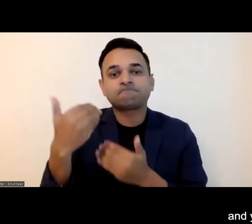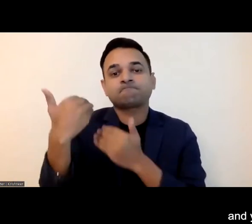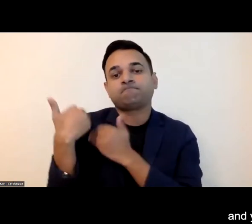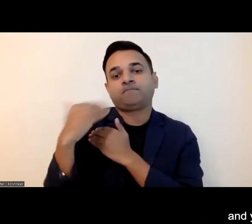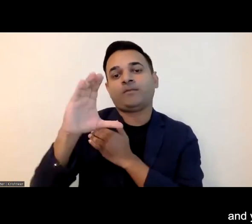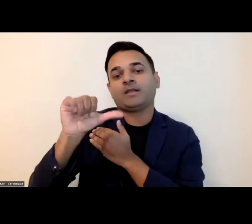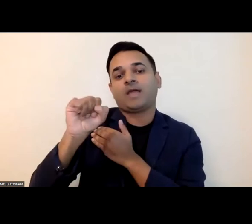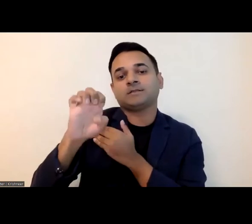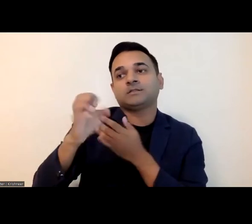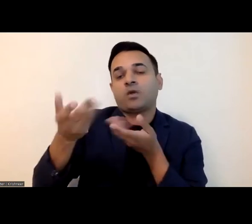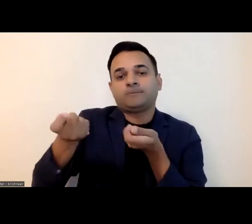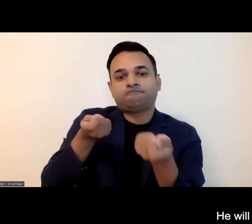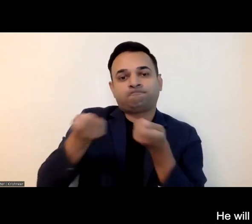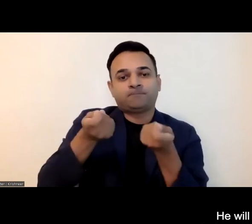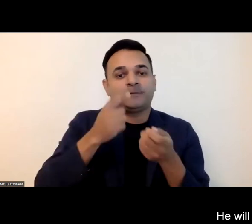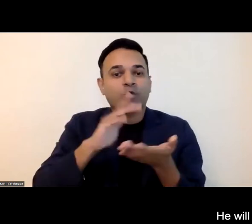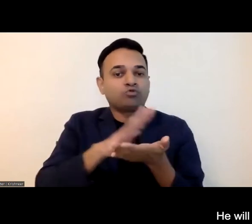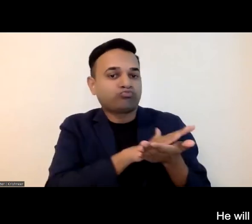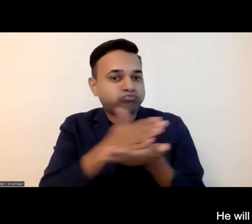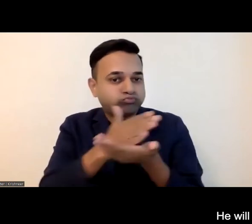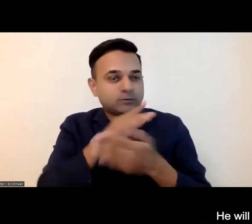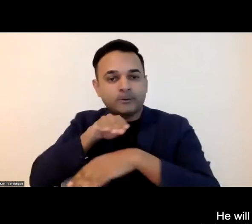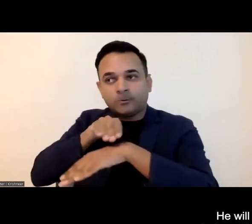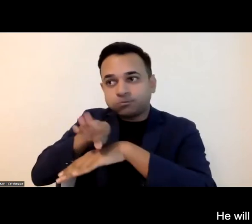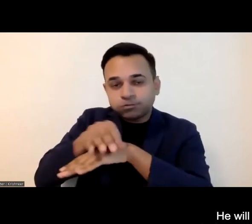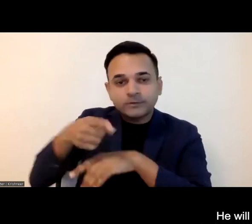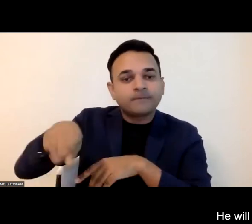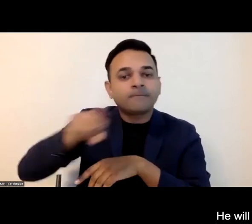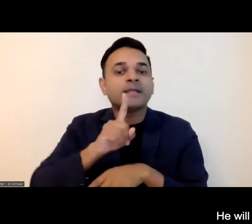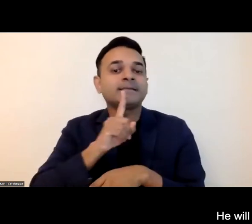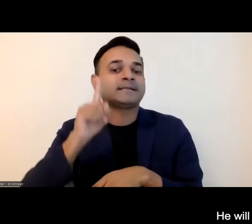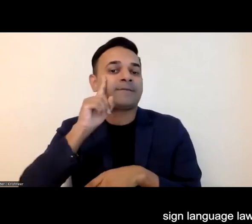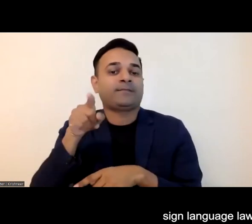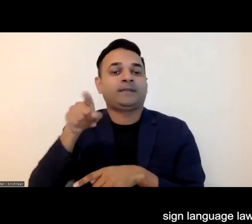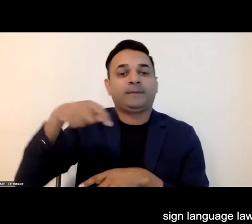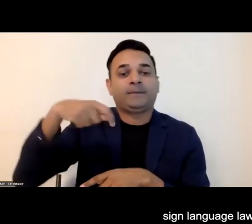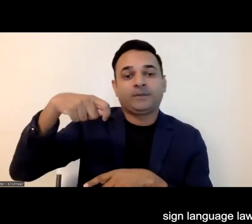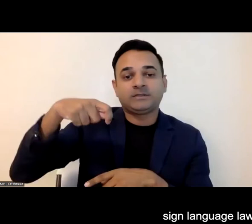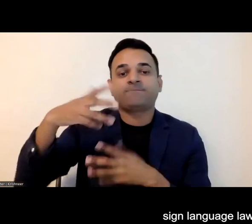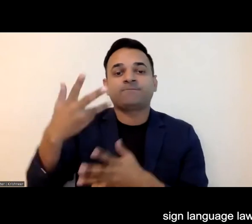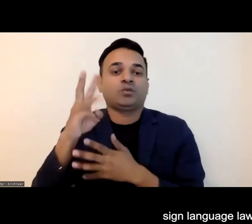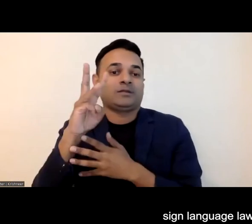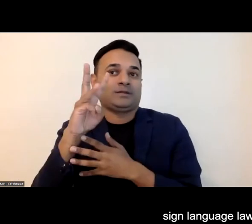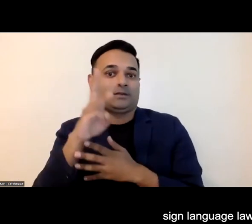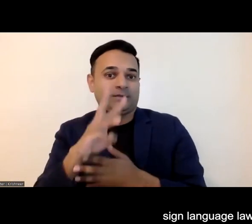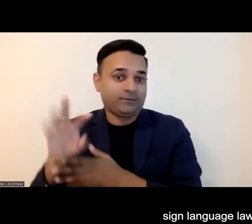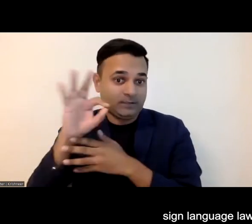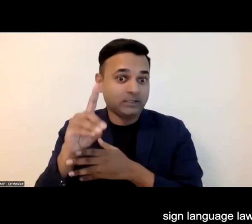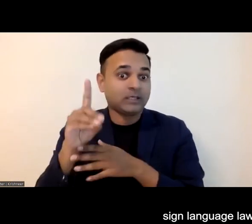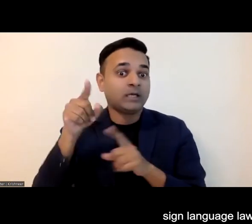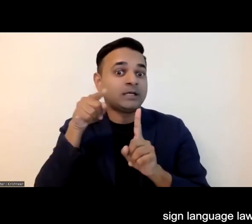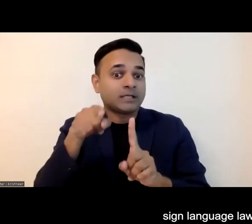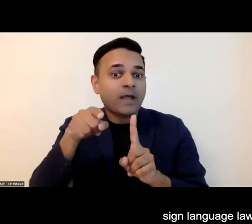with hearing impairments. He will be speaking on what are the impacts of Korean Sign Language laws, especially